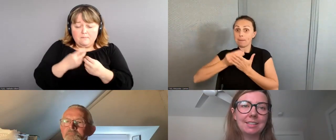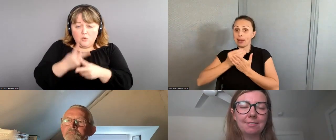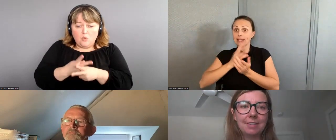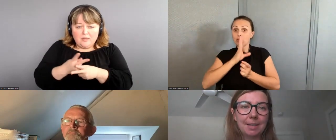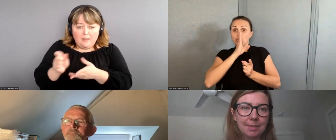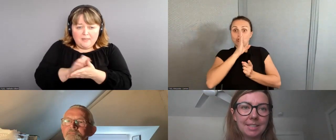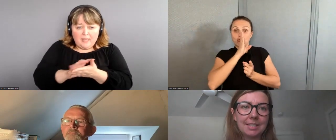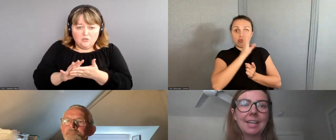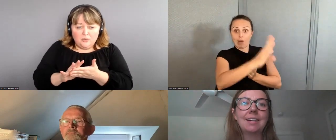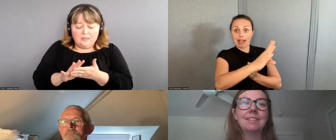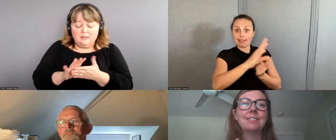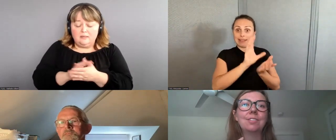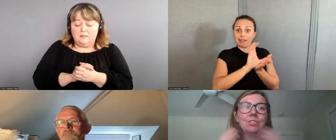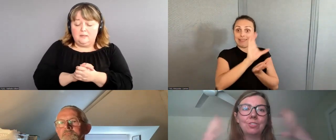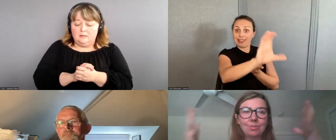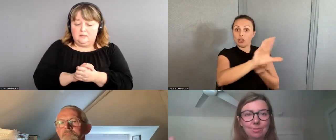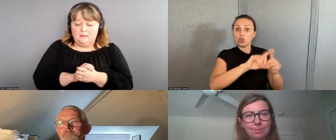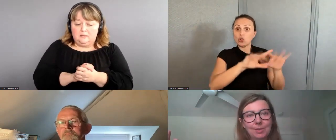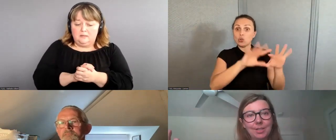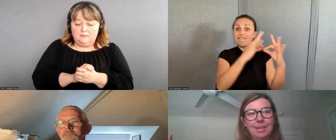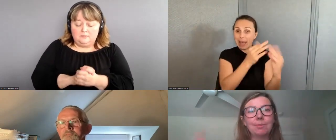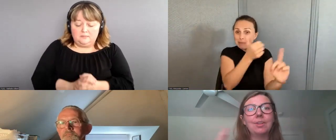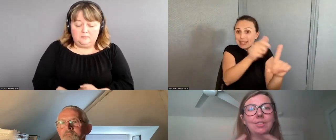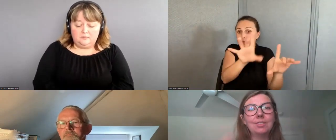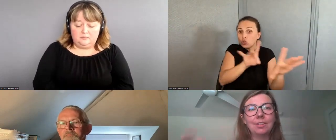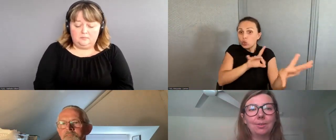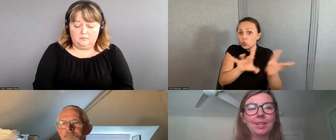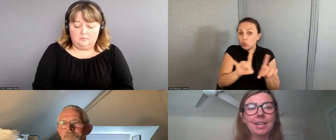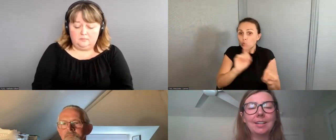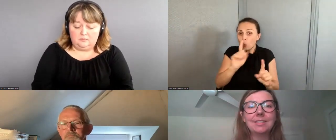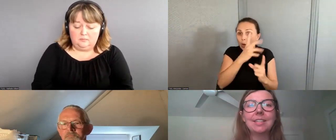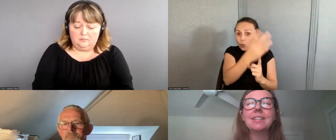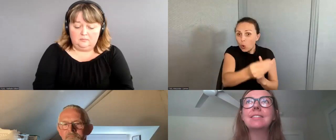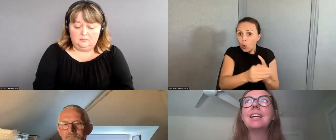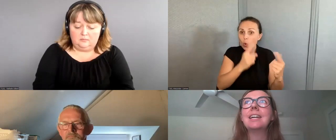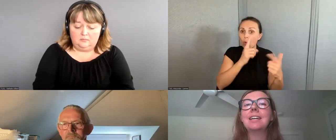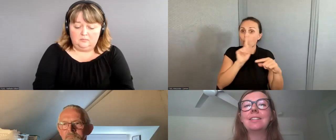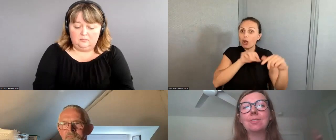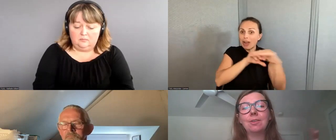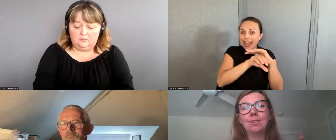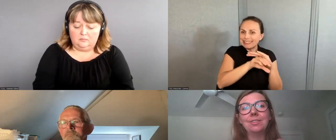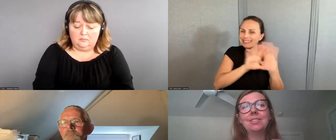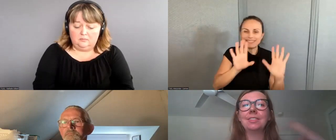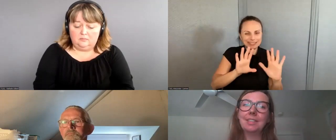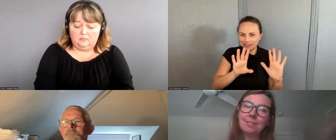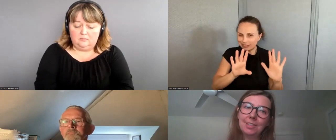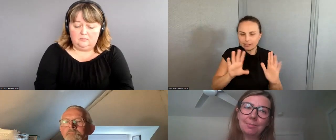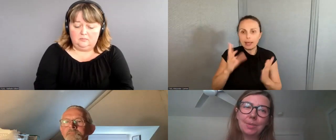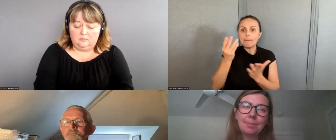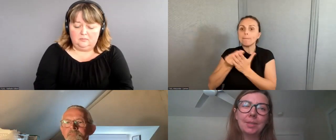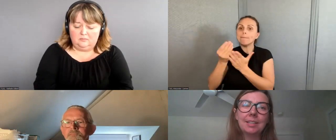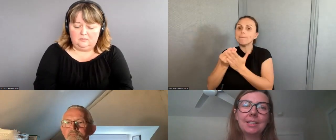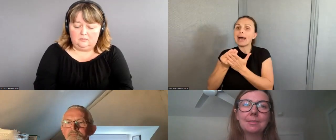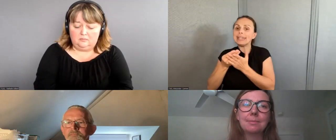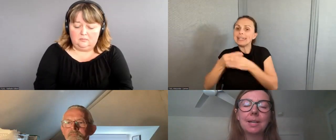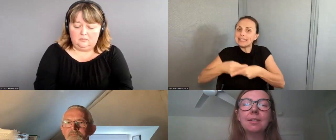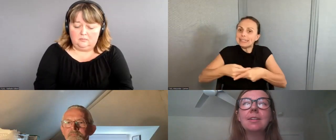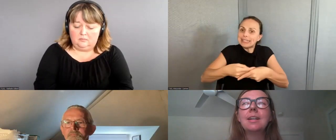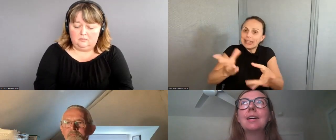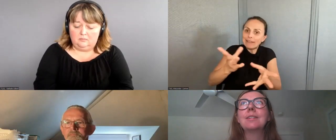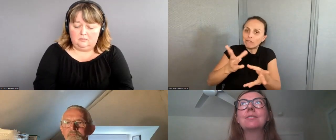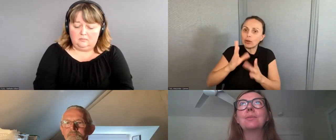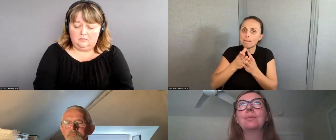into the family's hands to choose where they want to go and access, it's all delivered publicly as